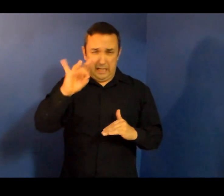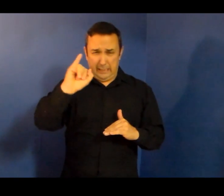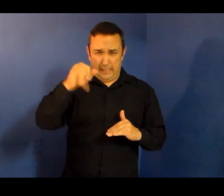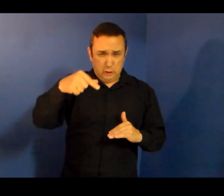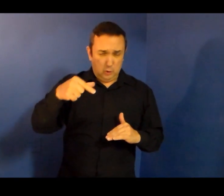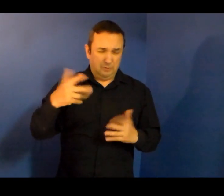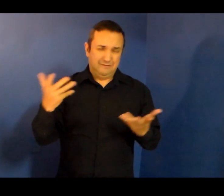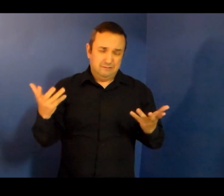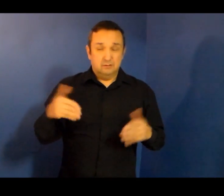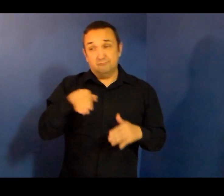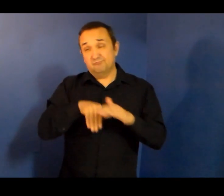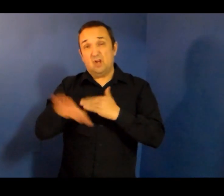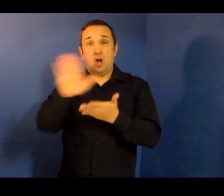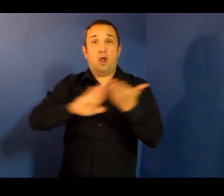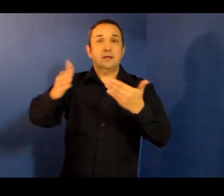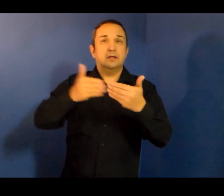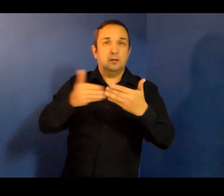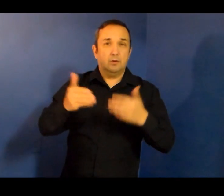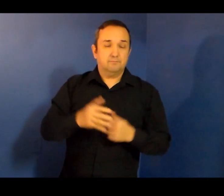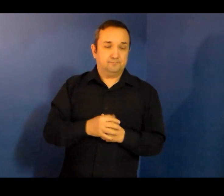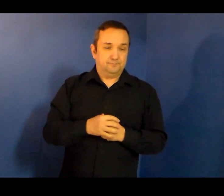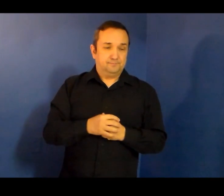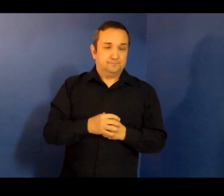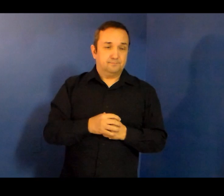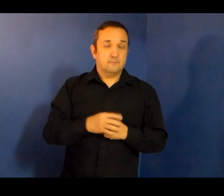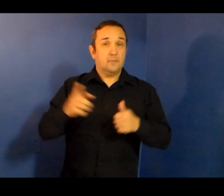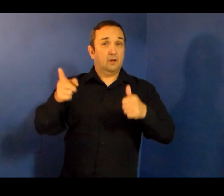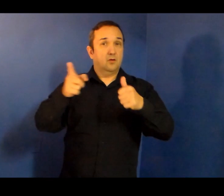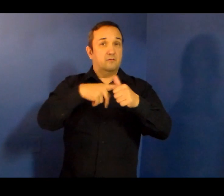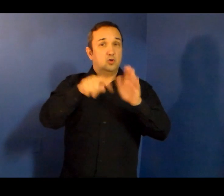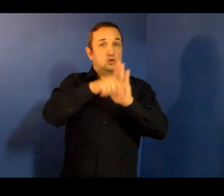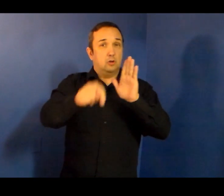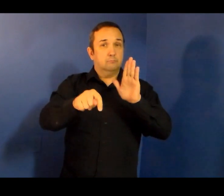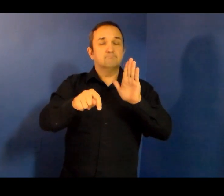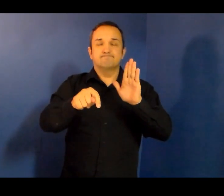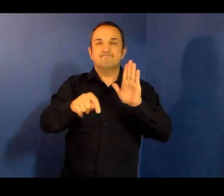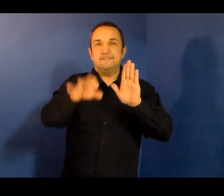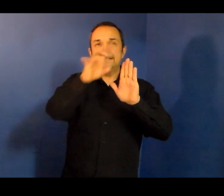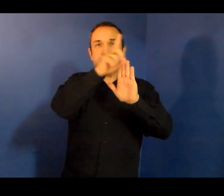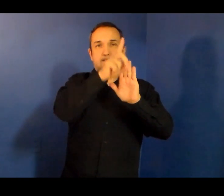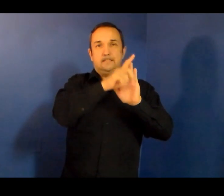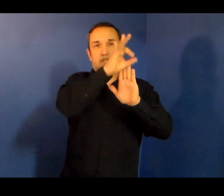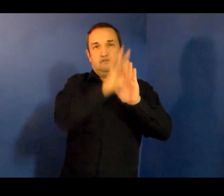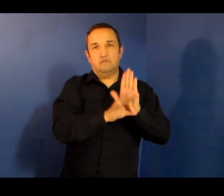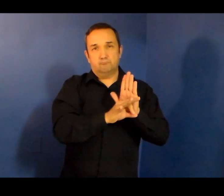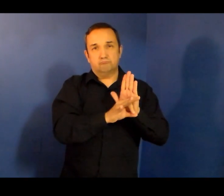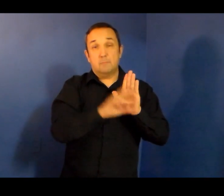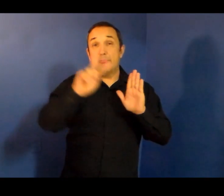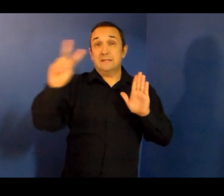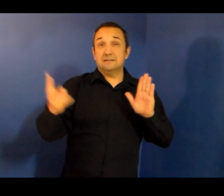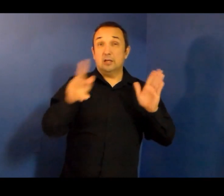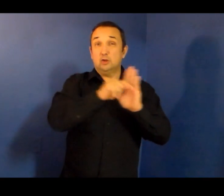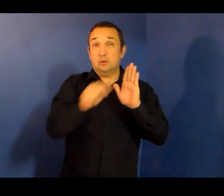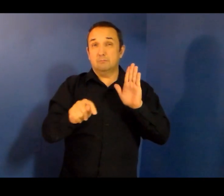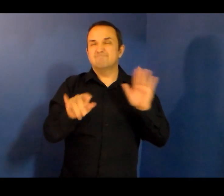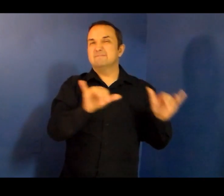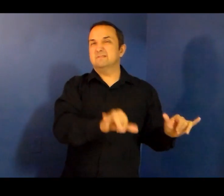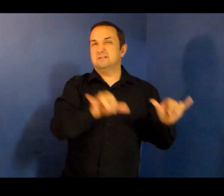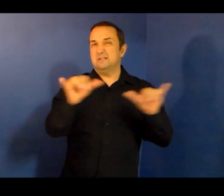go to college. His first term, he received D's and F's. His second term was no better, and the dean called